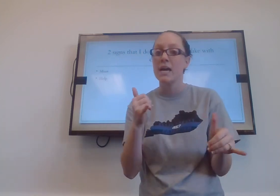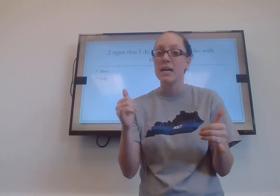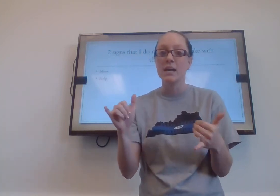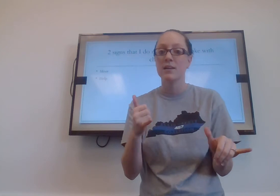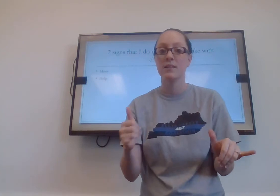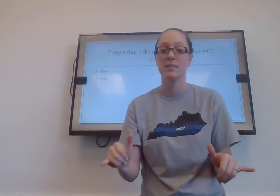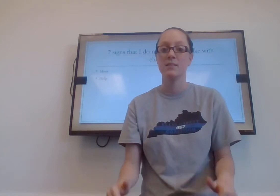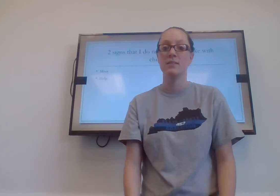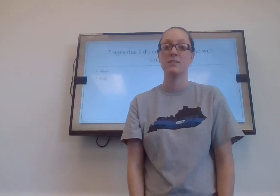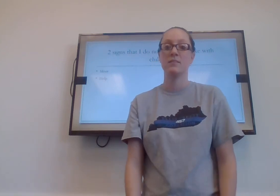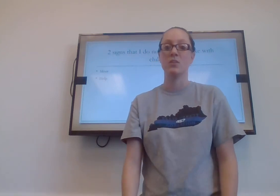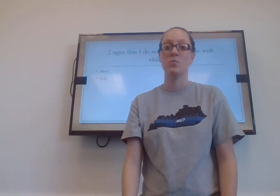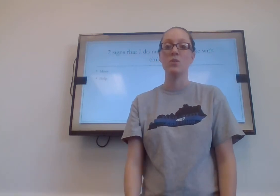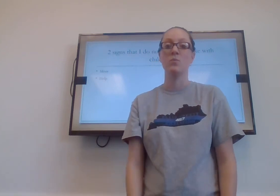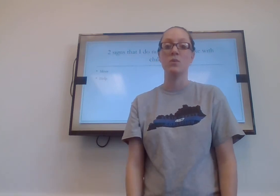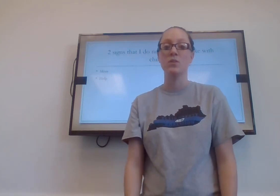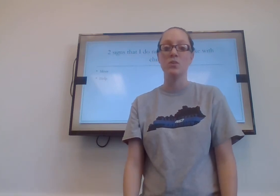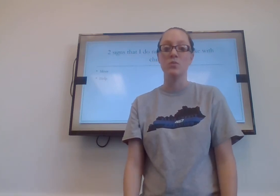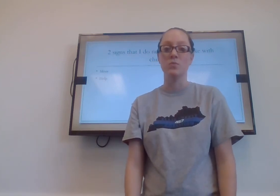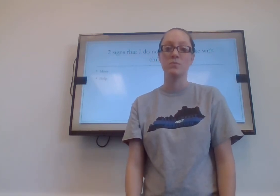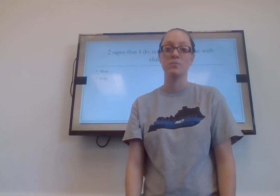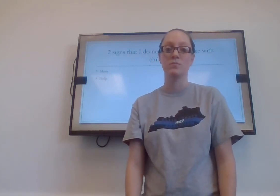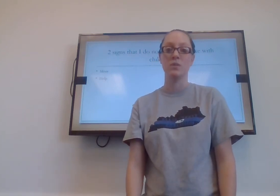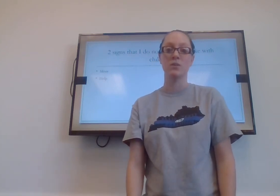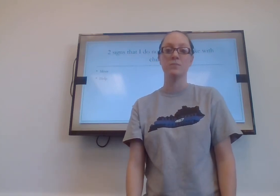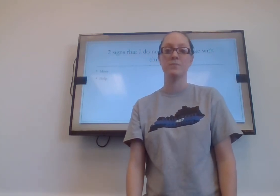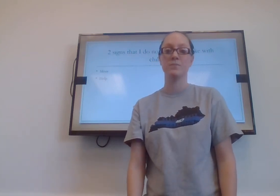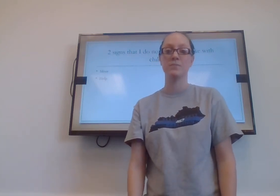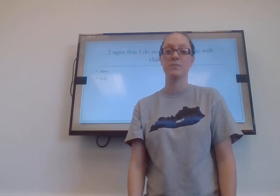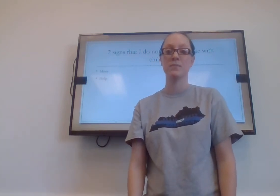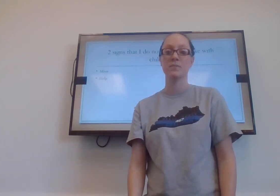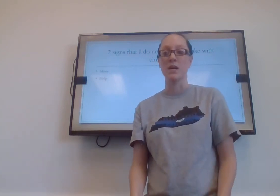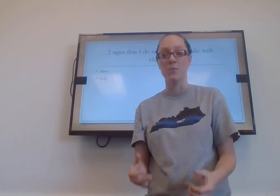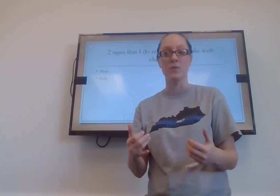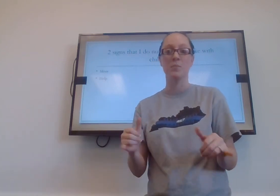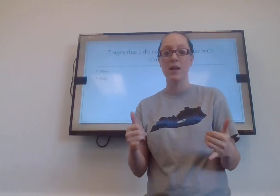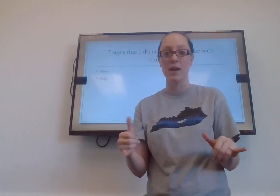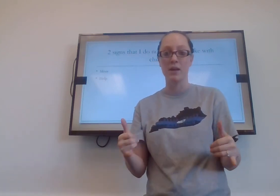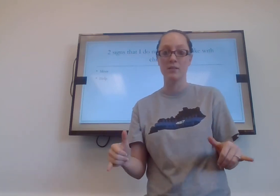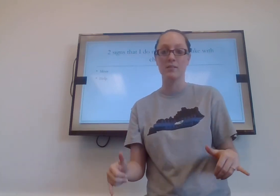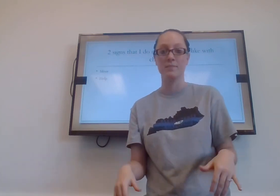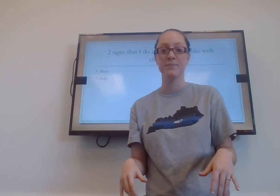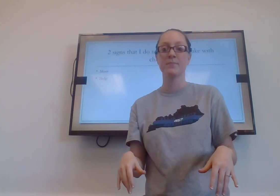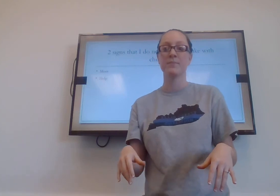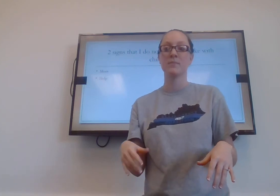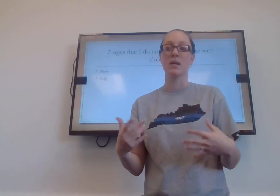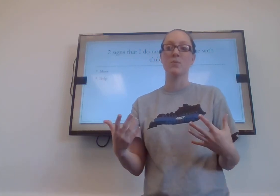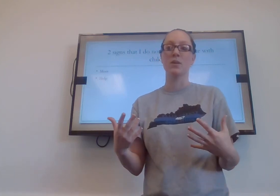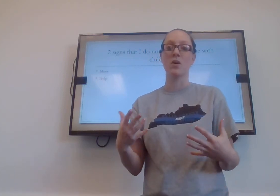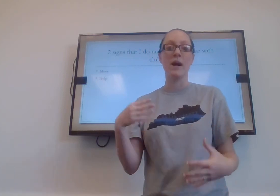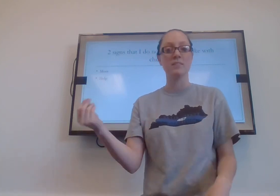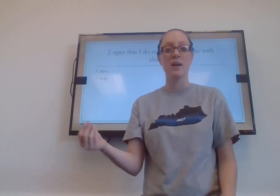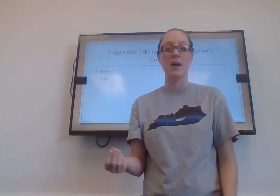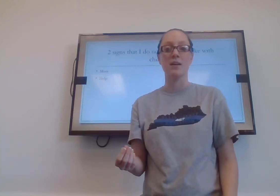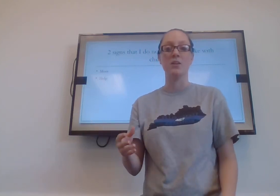play. You know, what do you want to do? You know, I want to play. I want to go outside. You know,